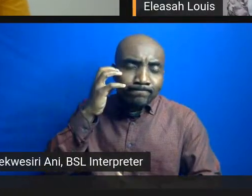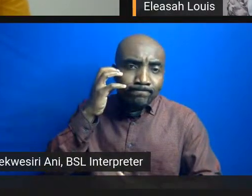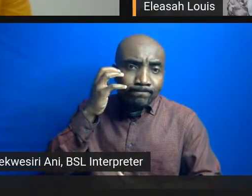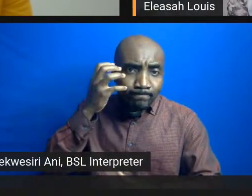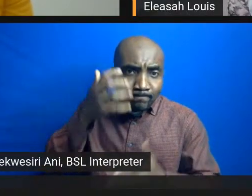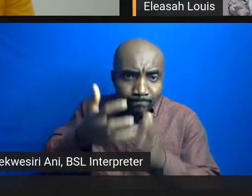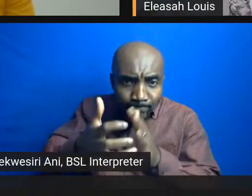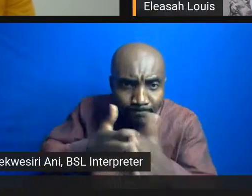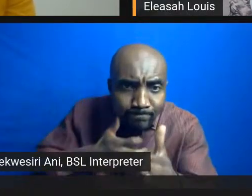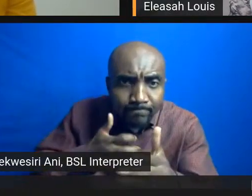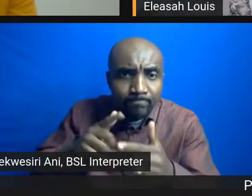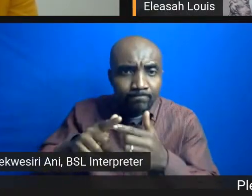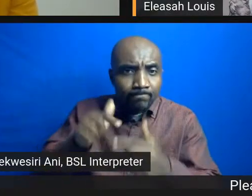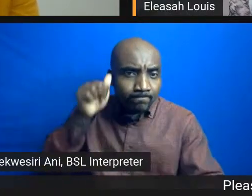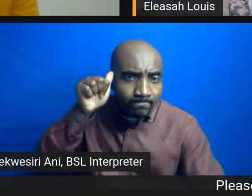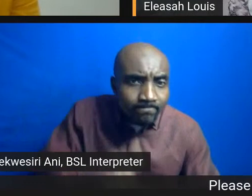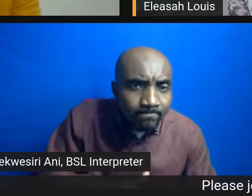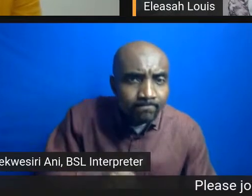surely, as